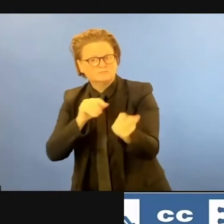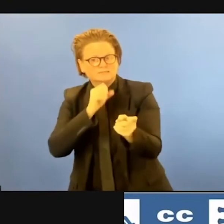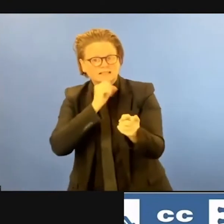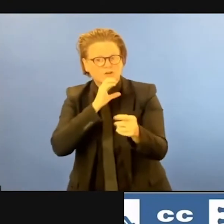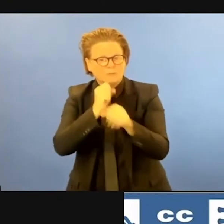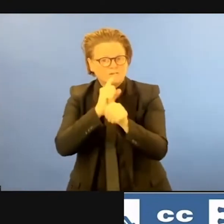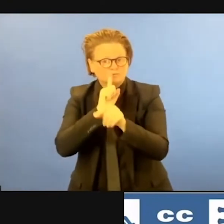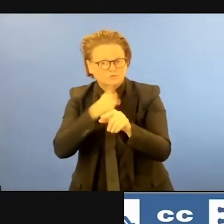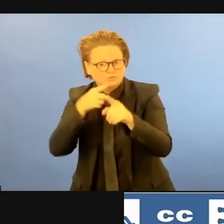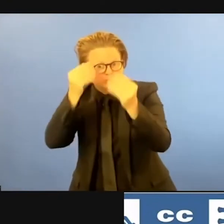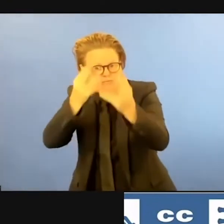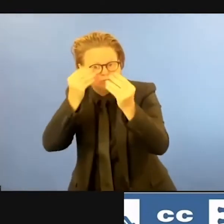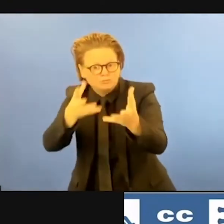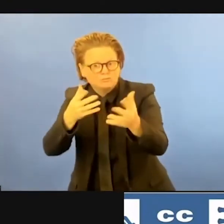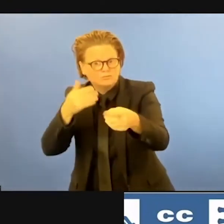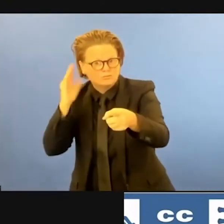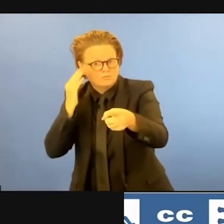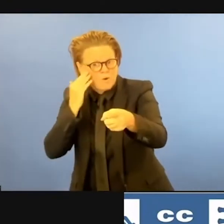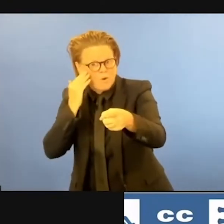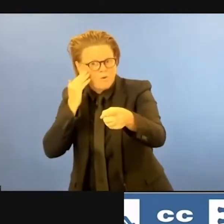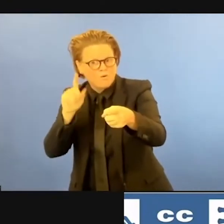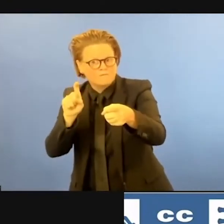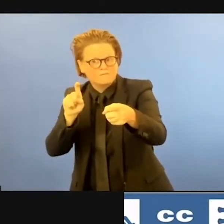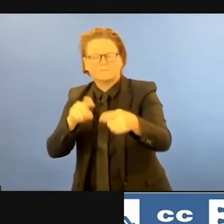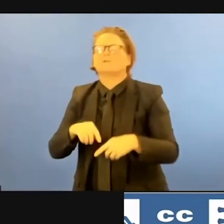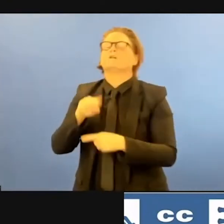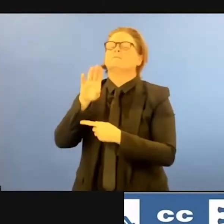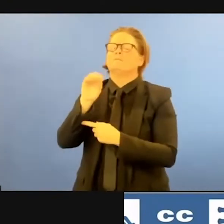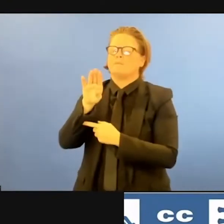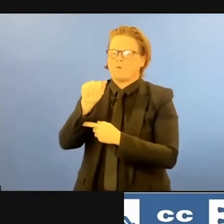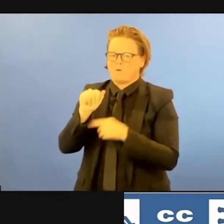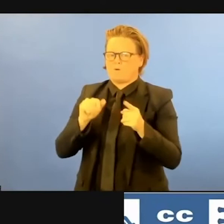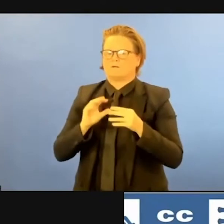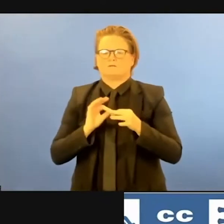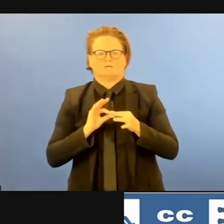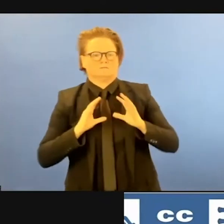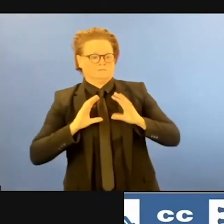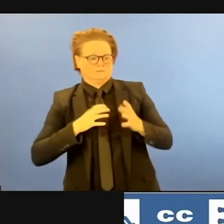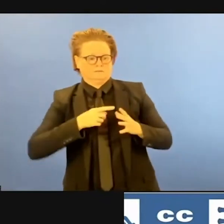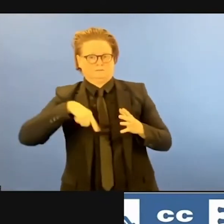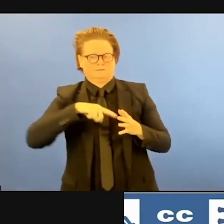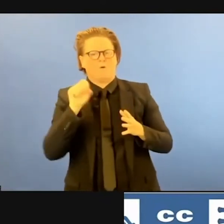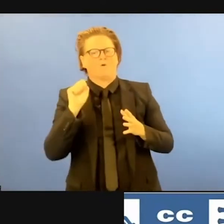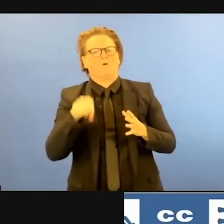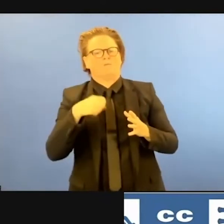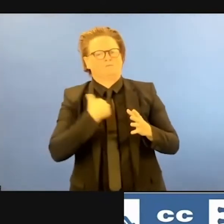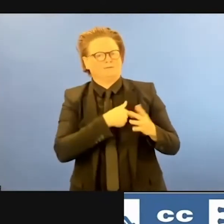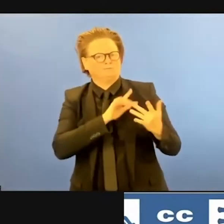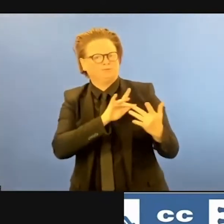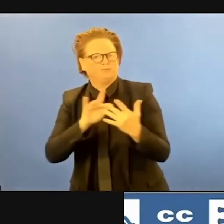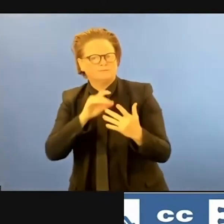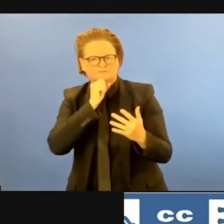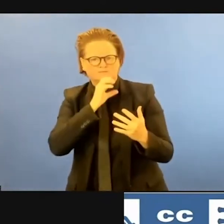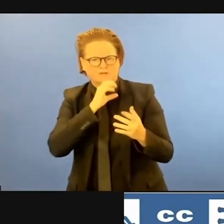There are teams within our command center that are working on the senior outreach, and that is an